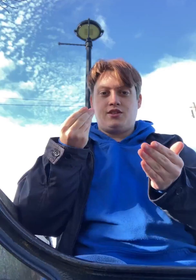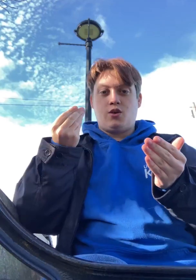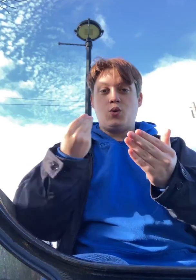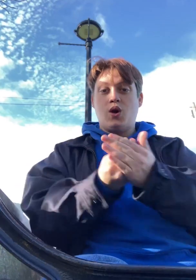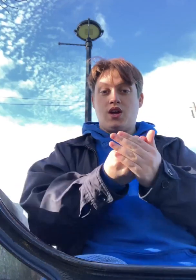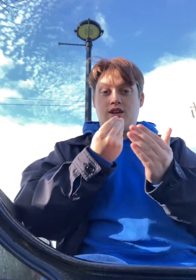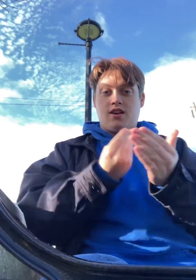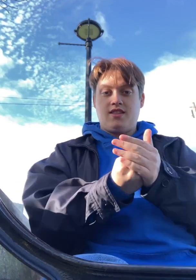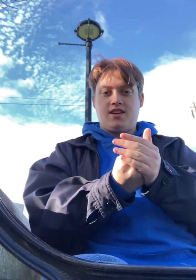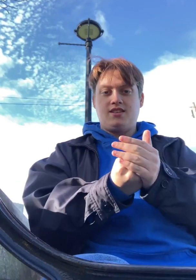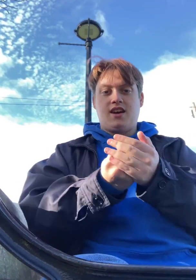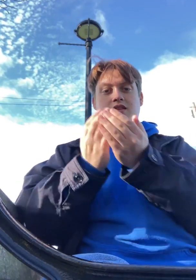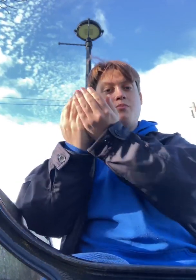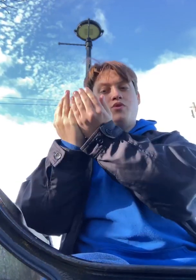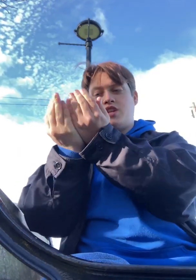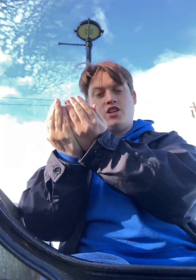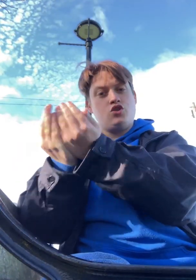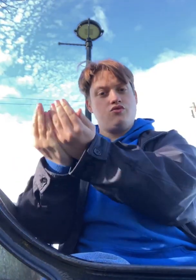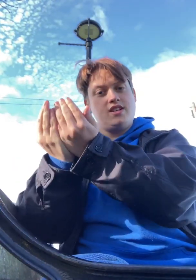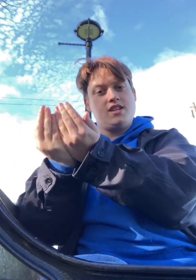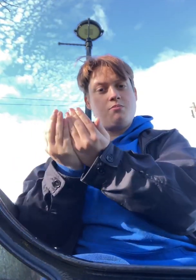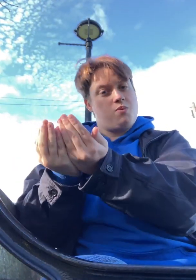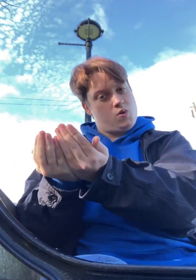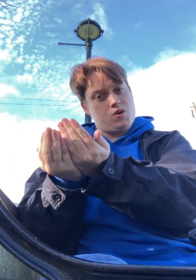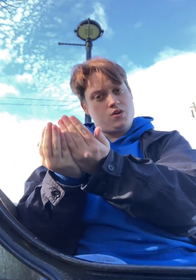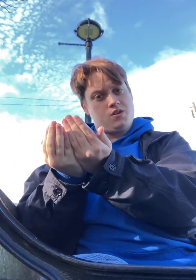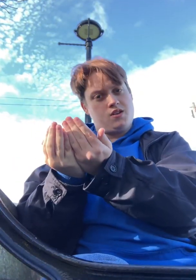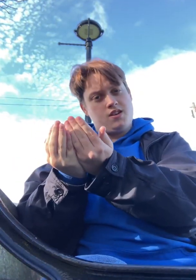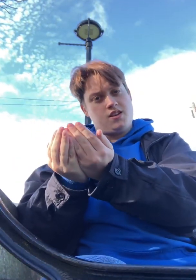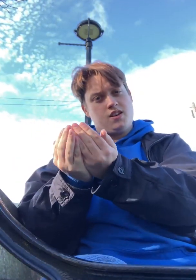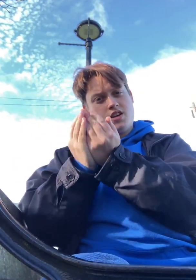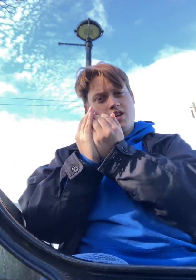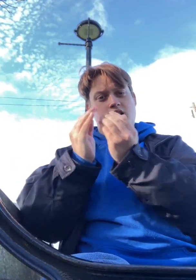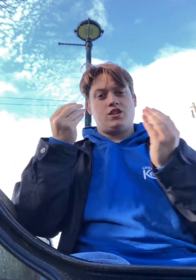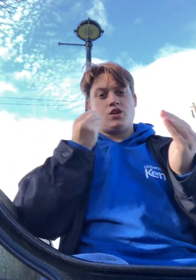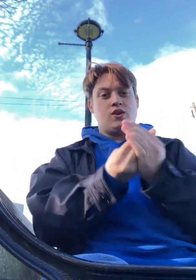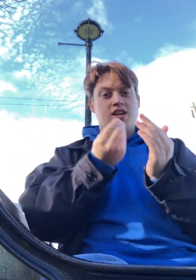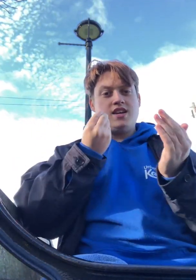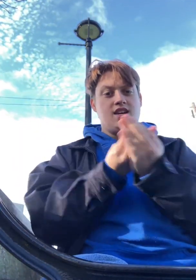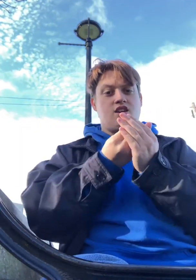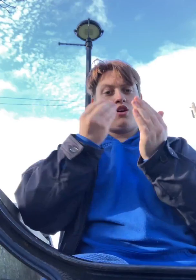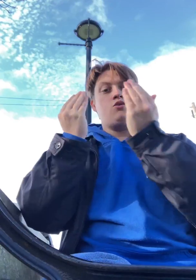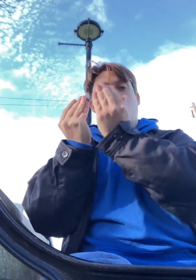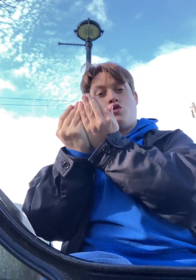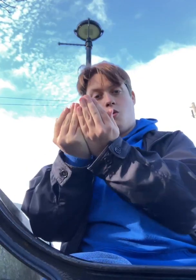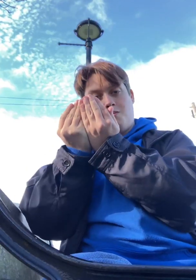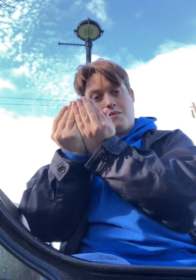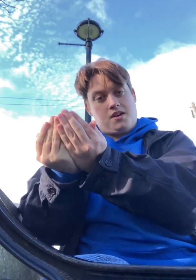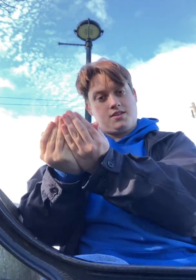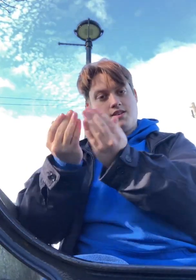so like this, and then pretend you're reading a book. So economics.